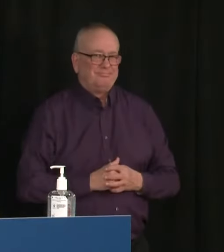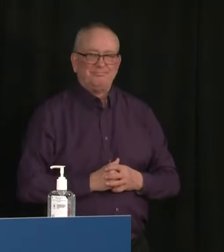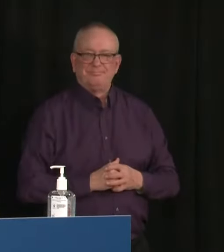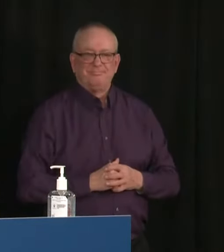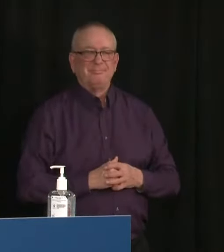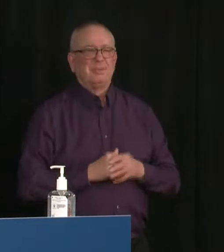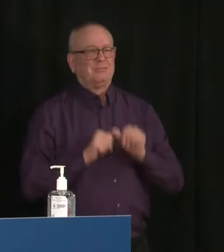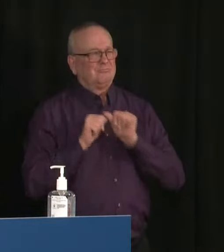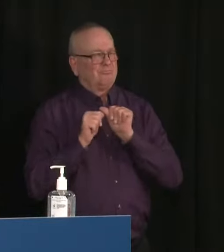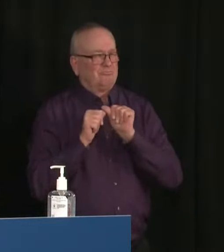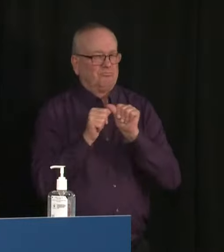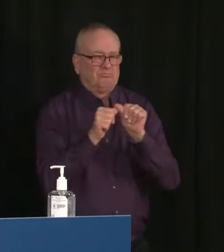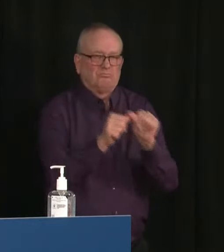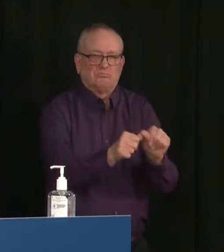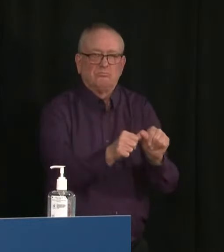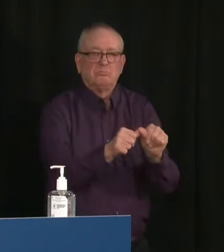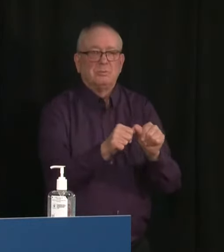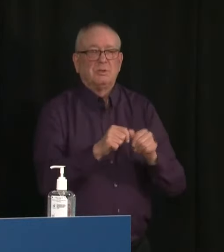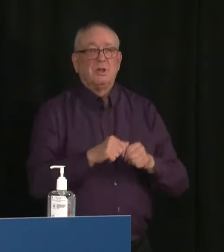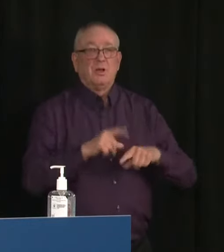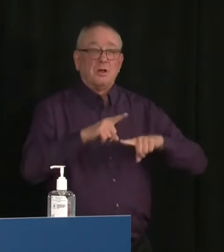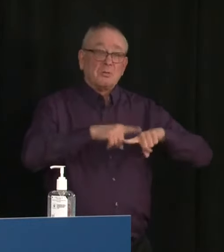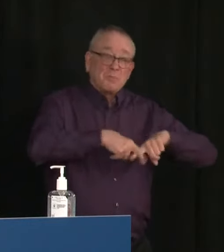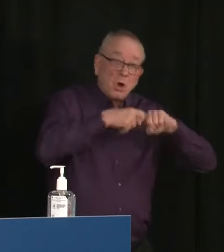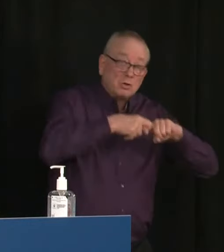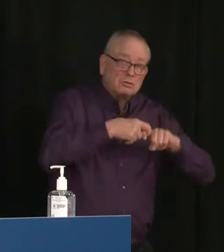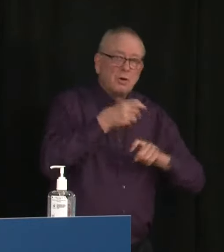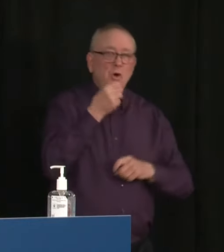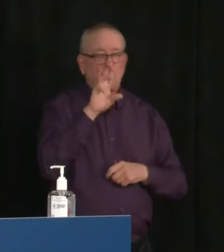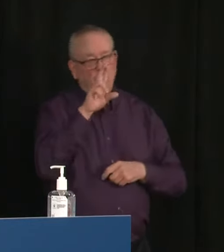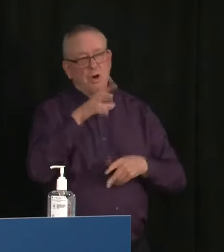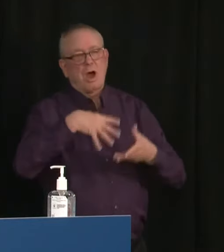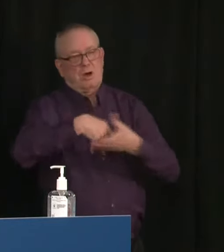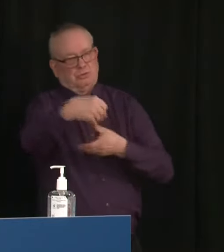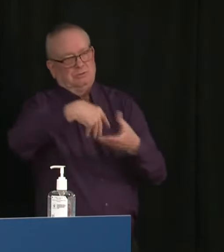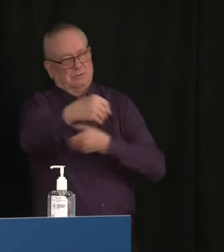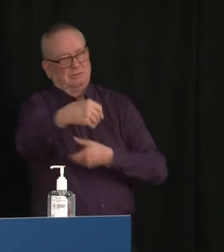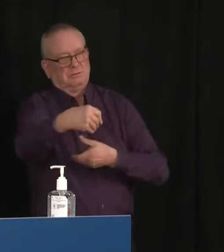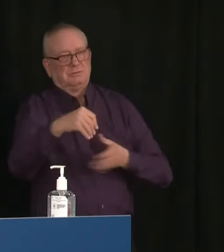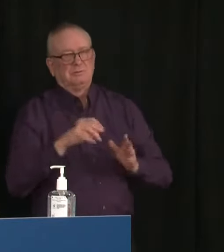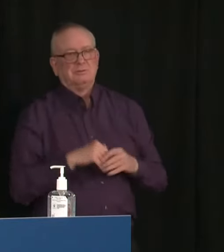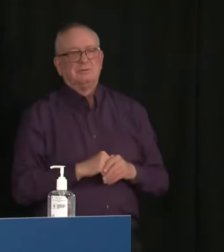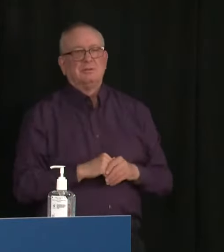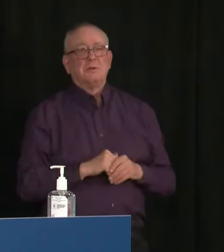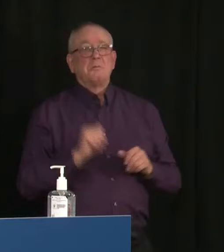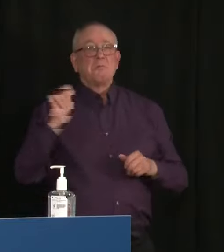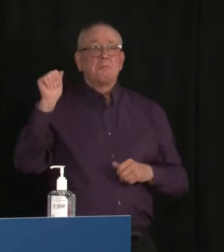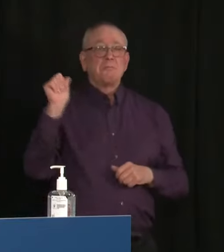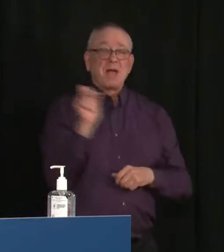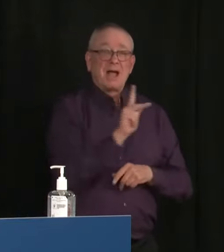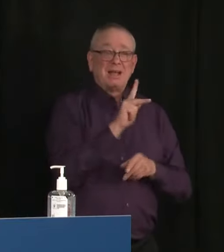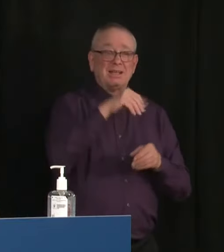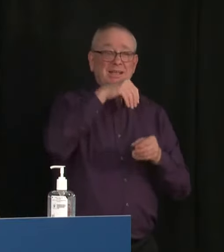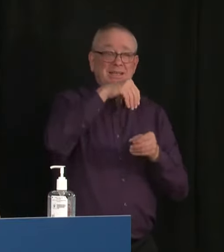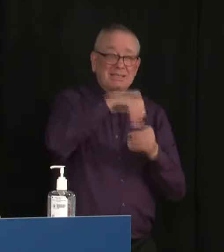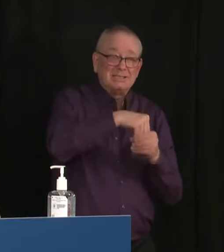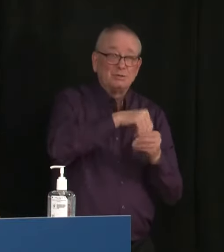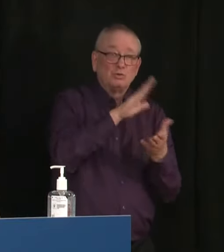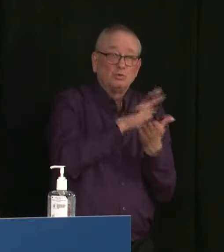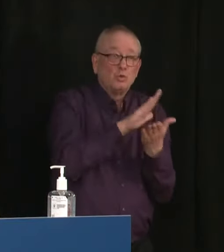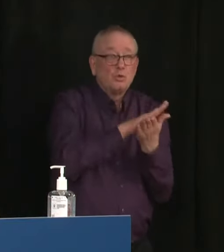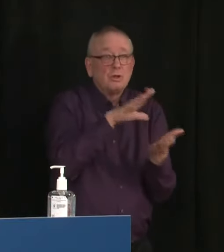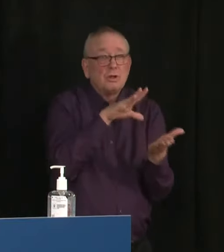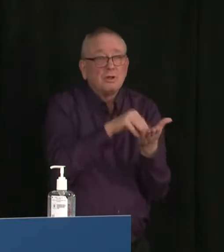group must either pause or move outdoors until in-person learning resumes. Another part